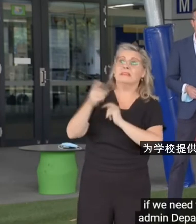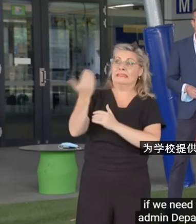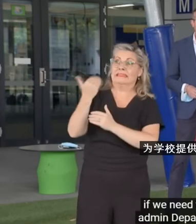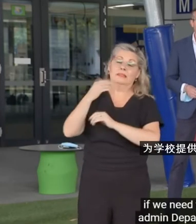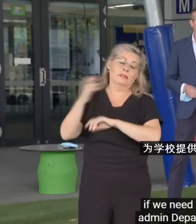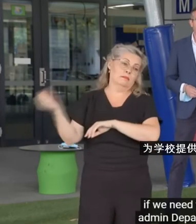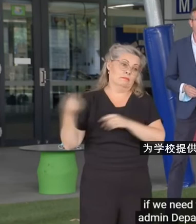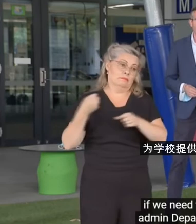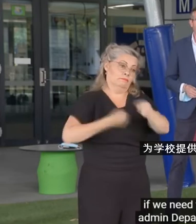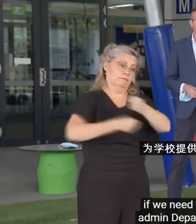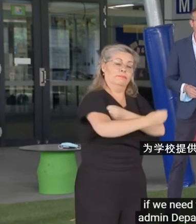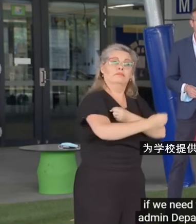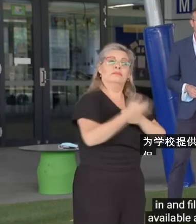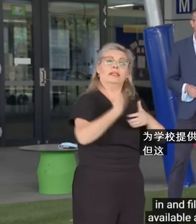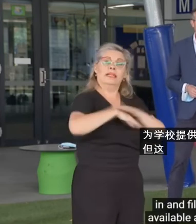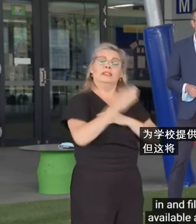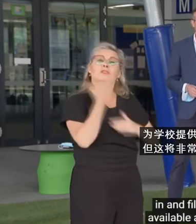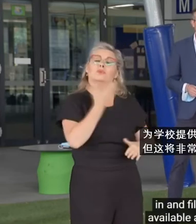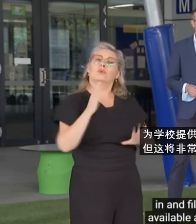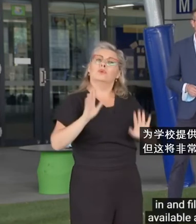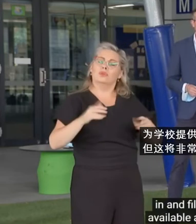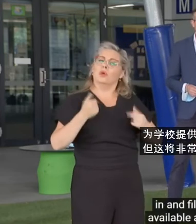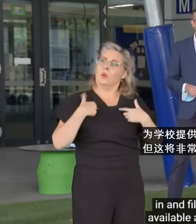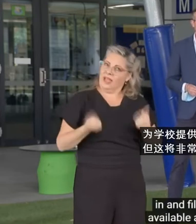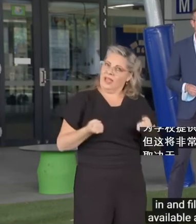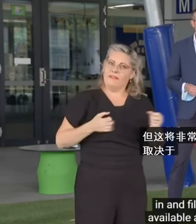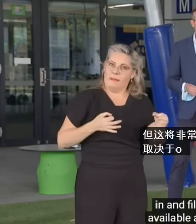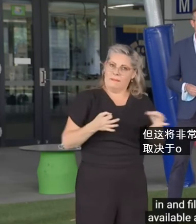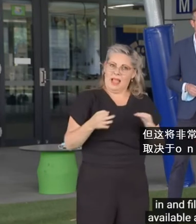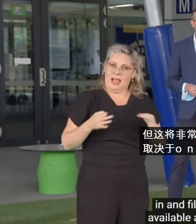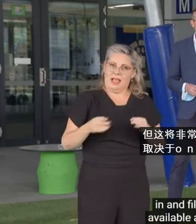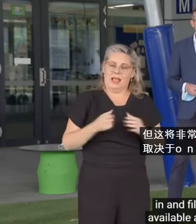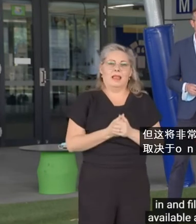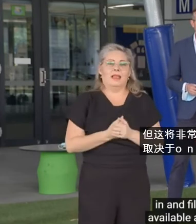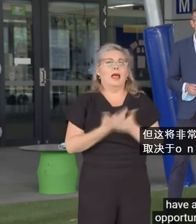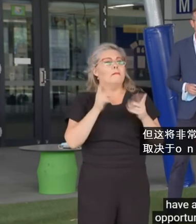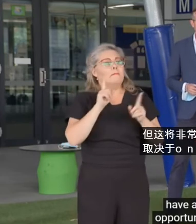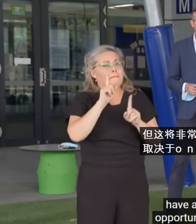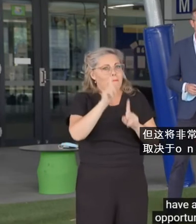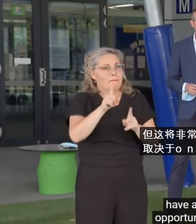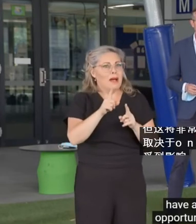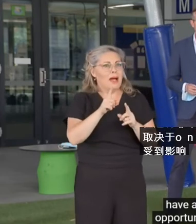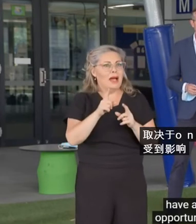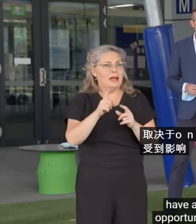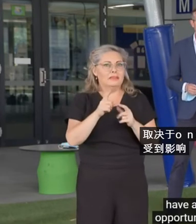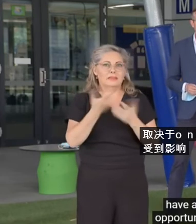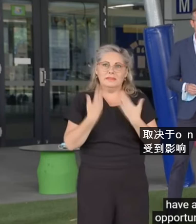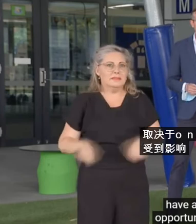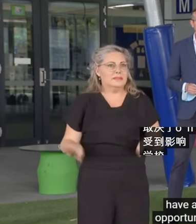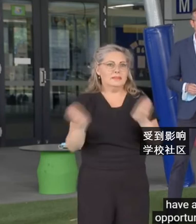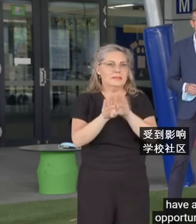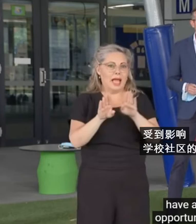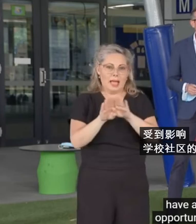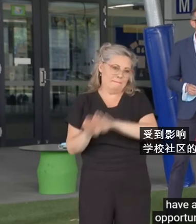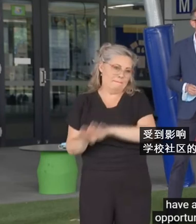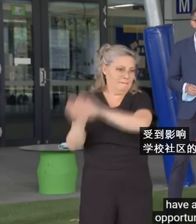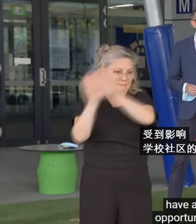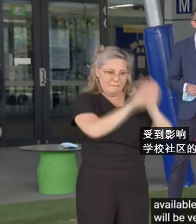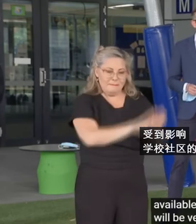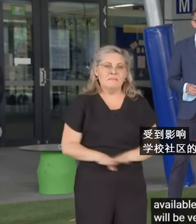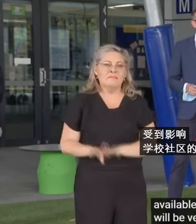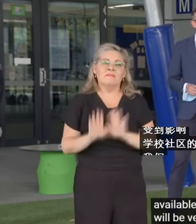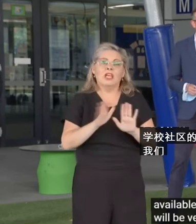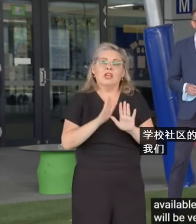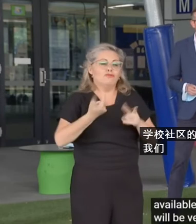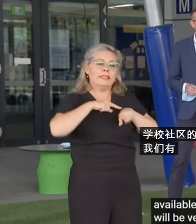opportunities and options available for schools, but it will be very localised. It will really depend on, you know, how many staff are impacted, what is the need for